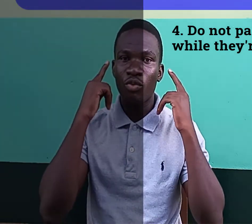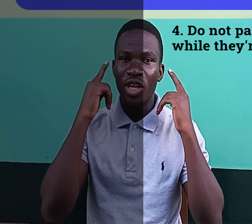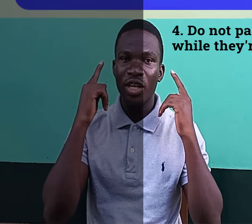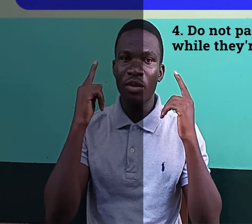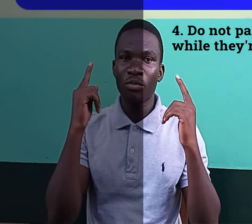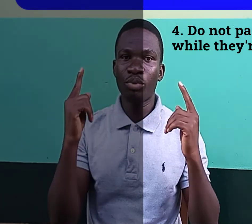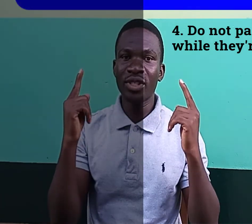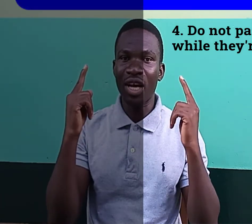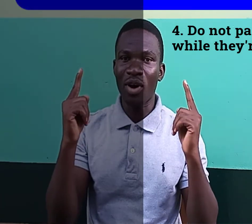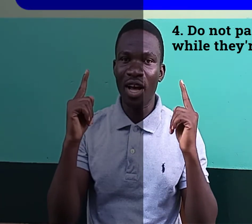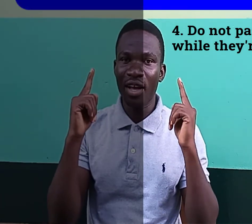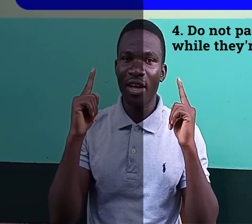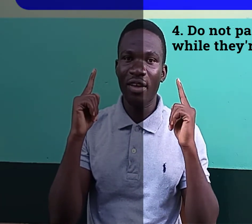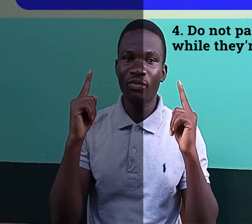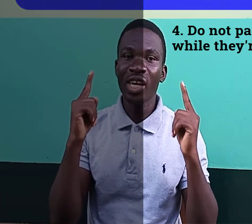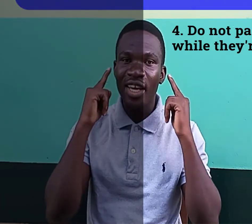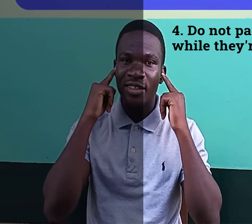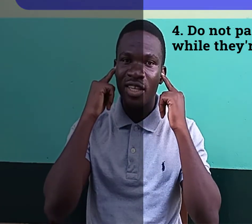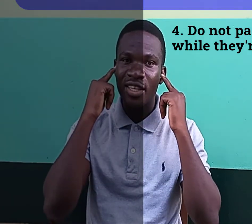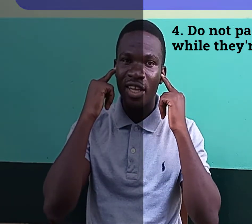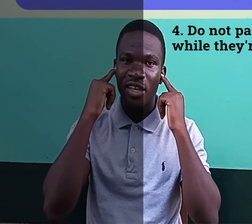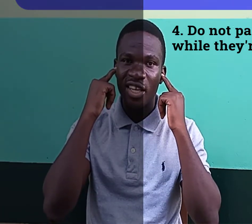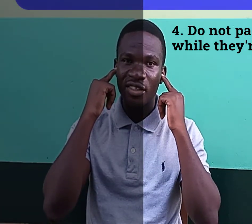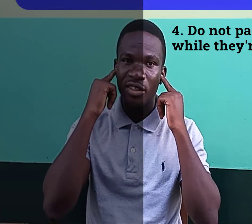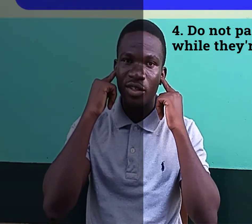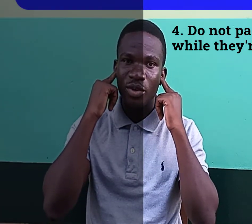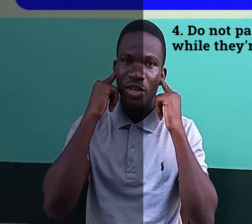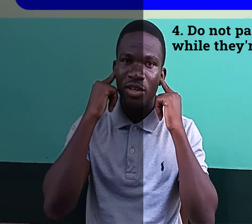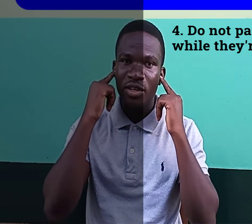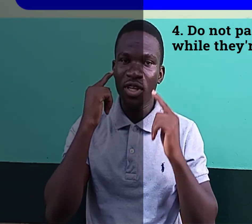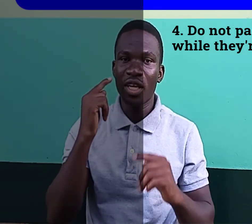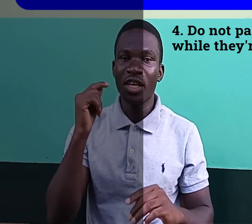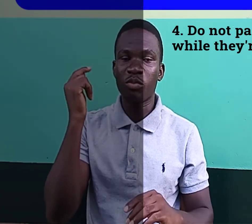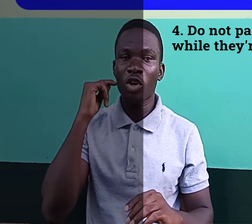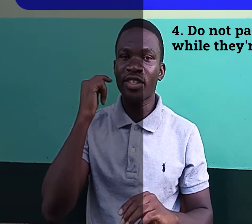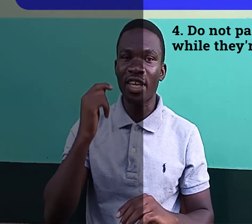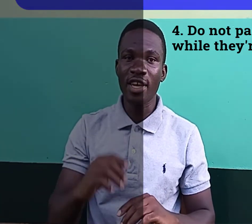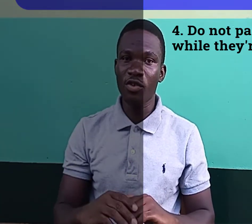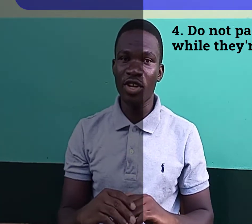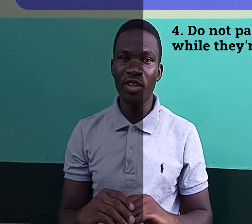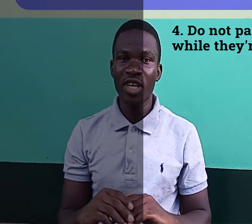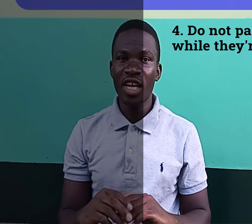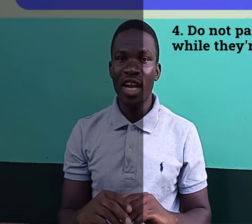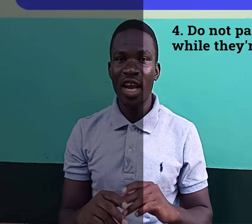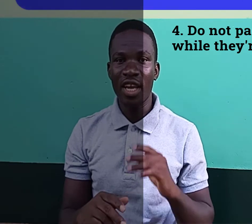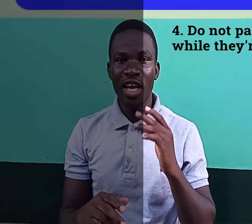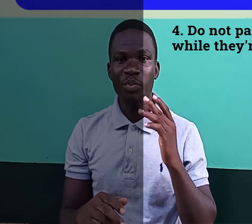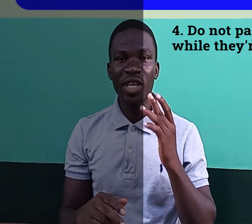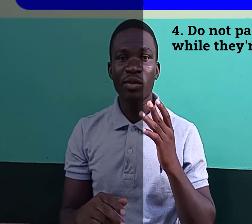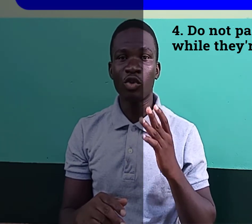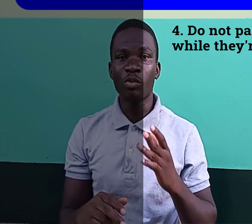we put our fingers in the ears this way, it blocks the hearing, and that person will not be